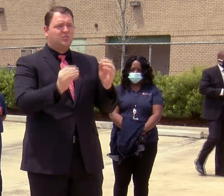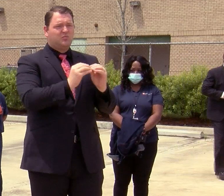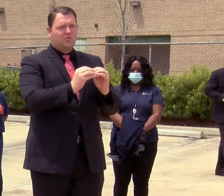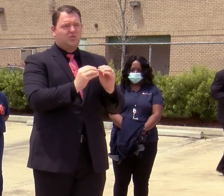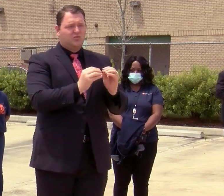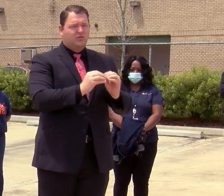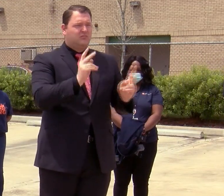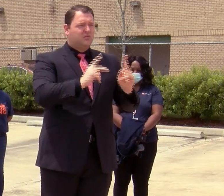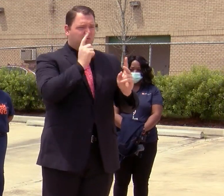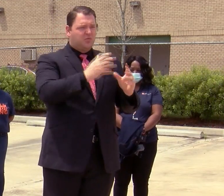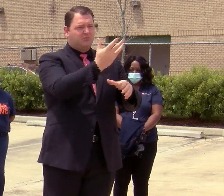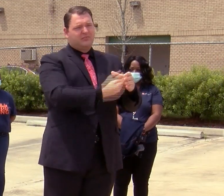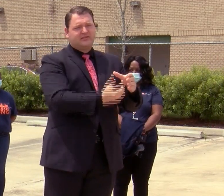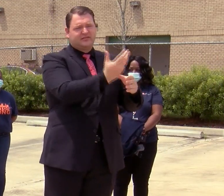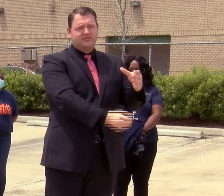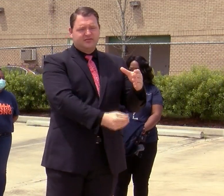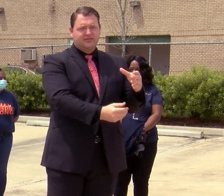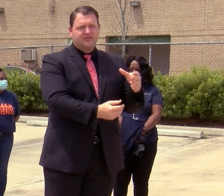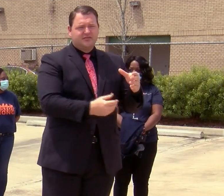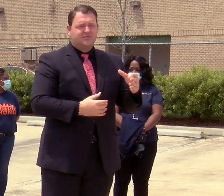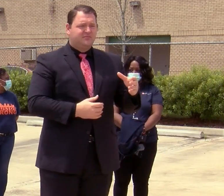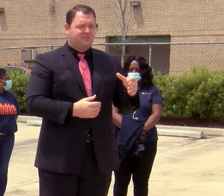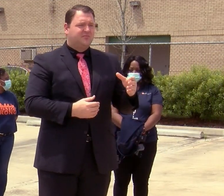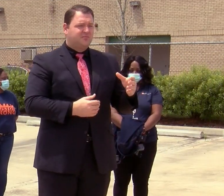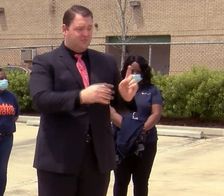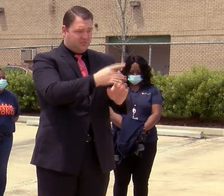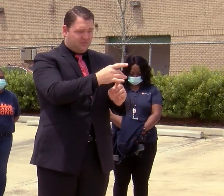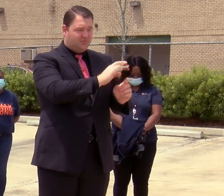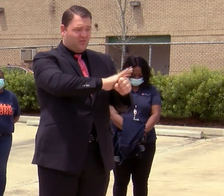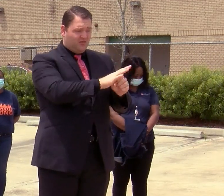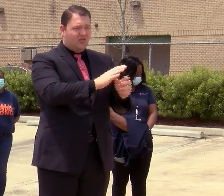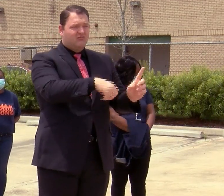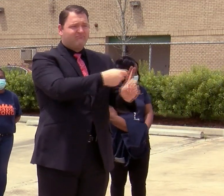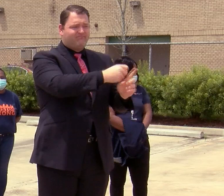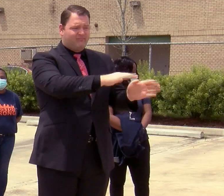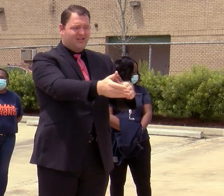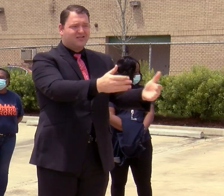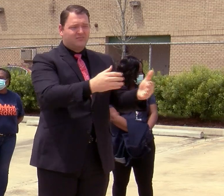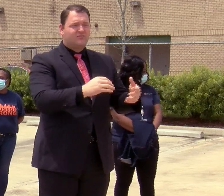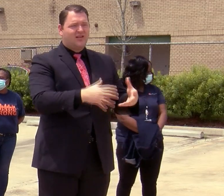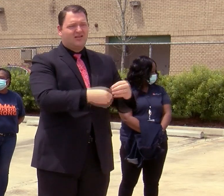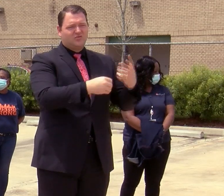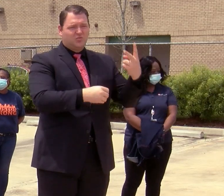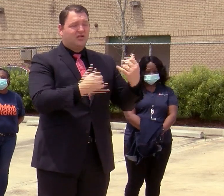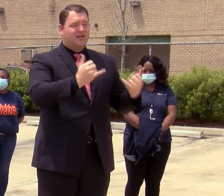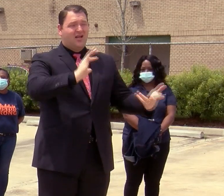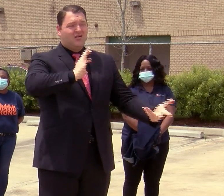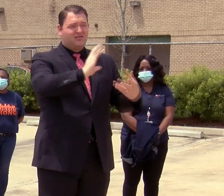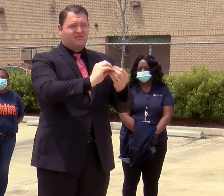the count of people who have passed away as a direct result of COVID-19, and that will bring our total count